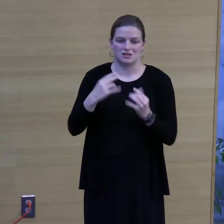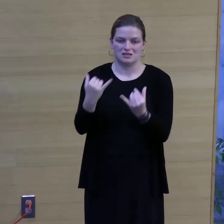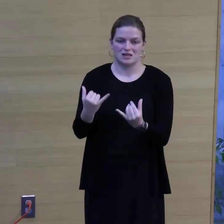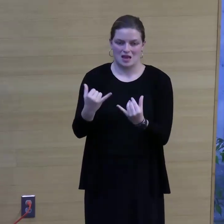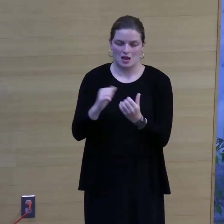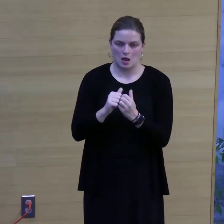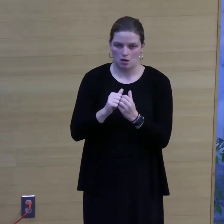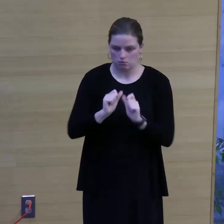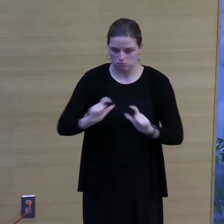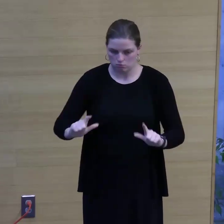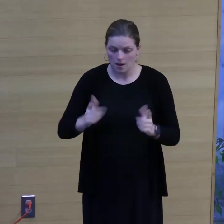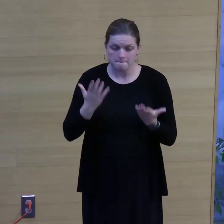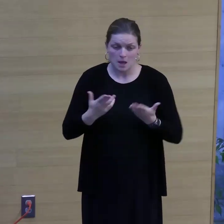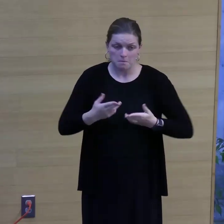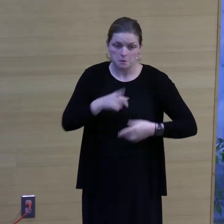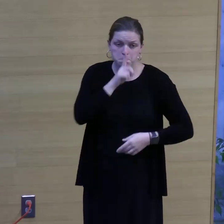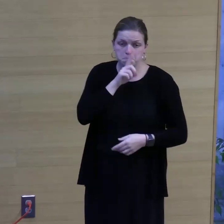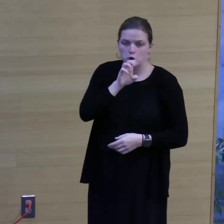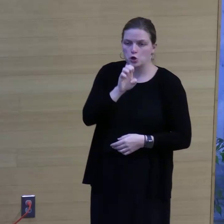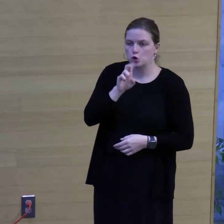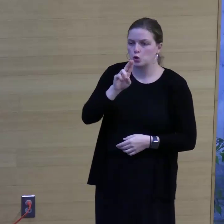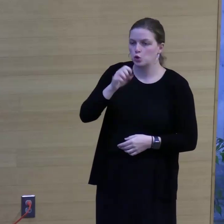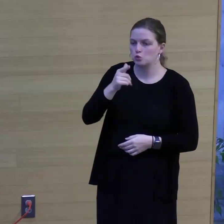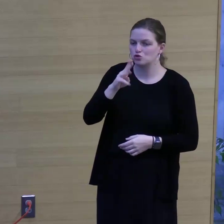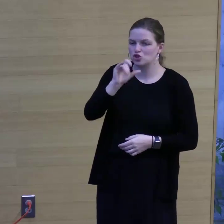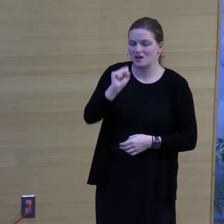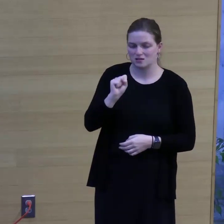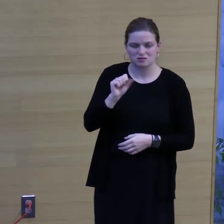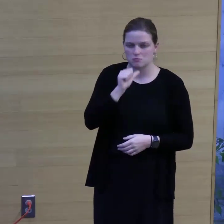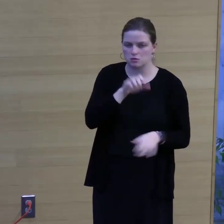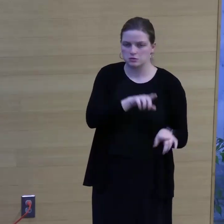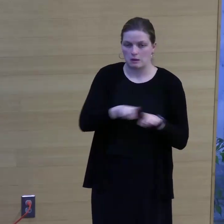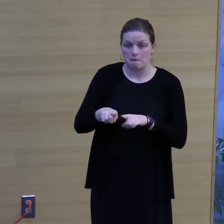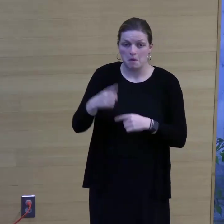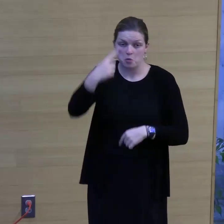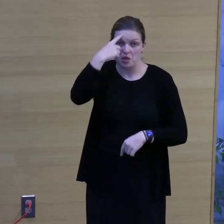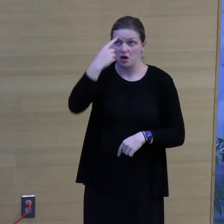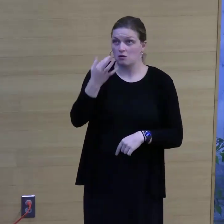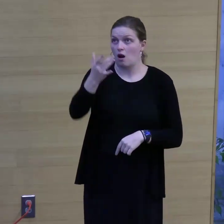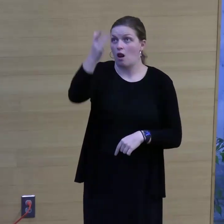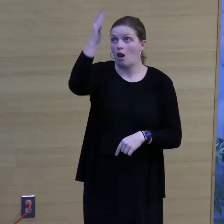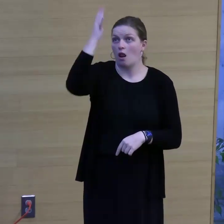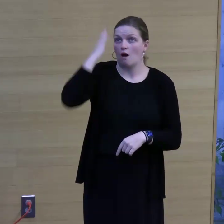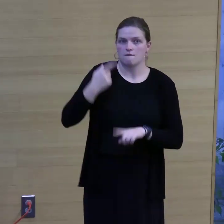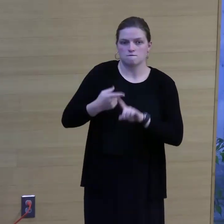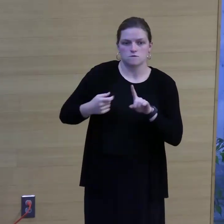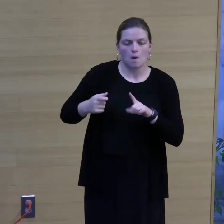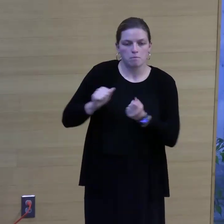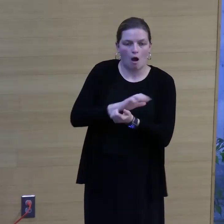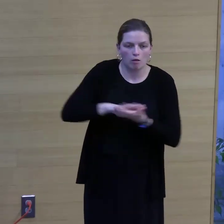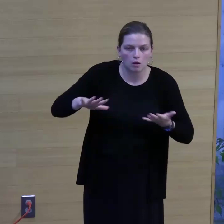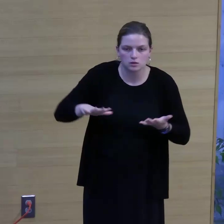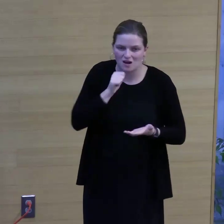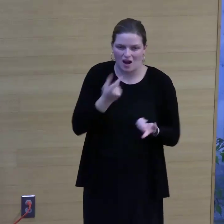And so we may not call it eugenics the same, and we may think that that was something from the Holocaust and it didn't